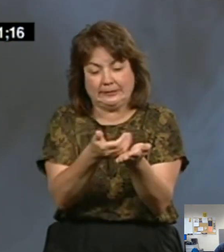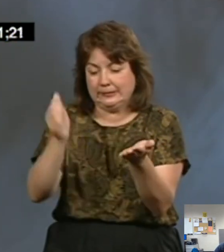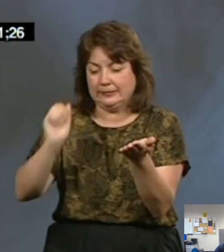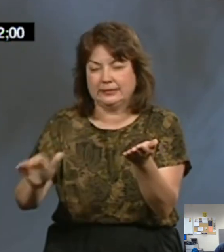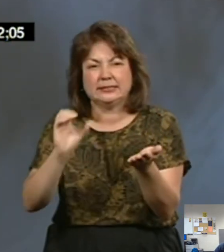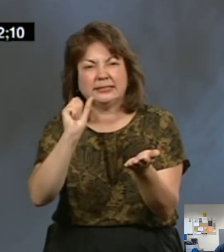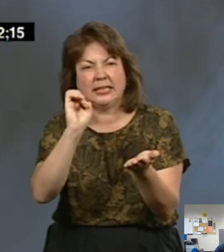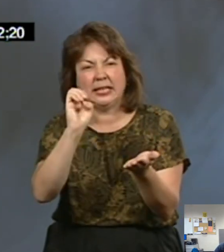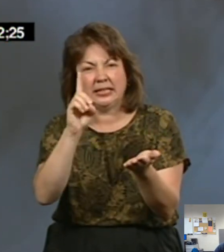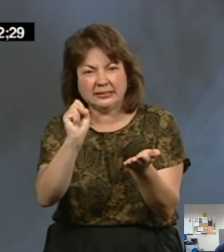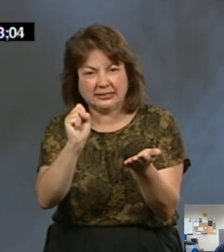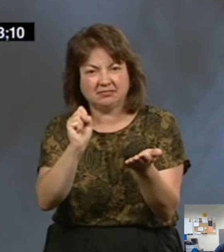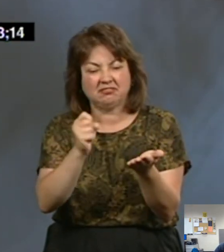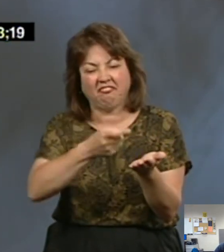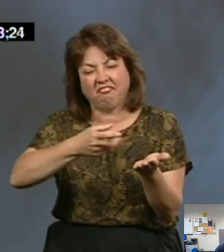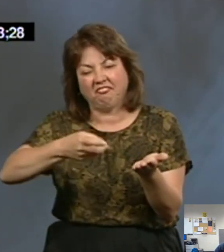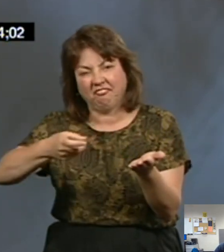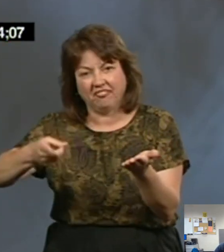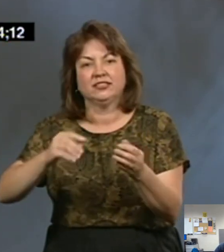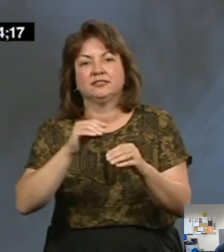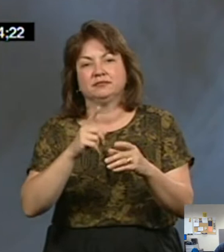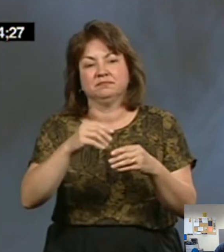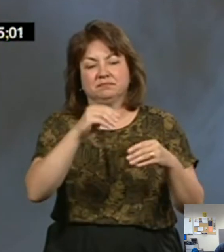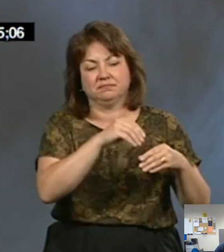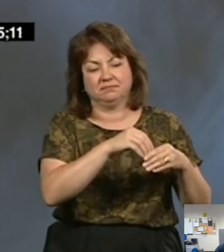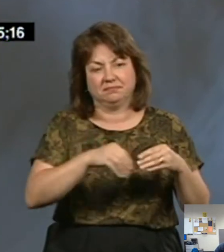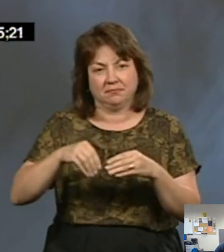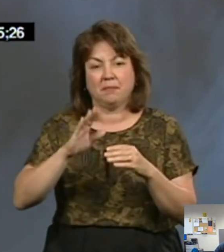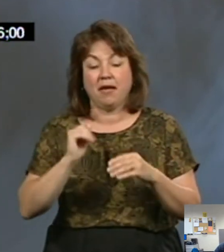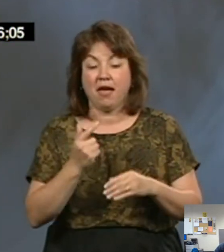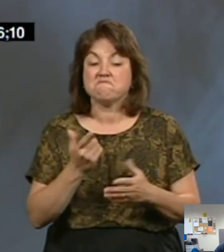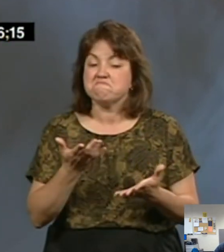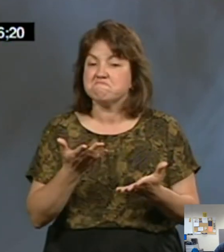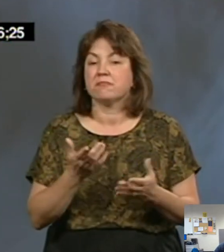I sliced them in half. I threw away the seeds, scooped them out, and threw them away.